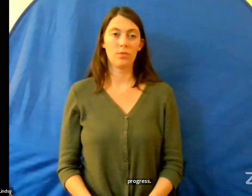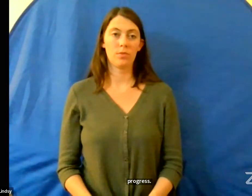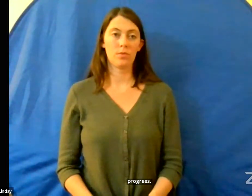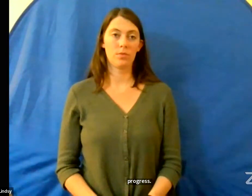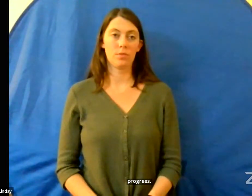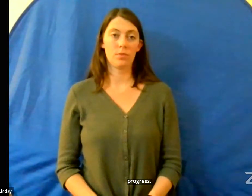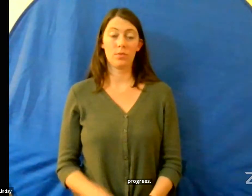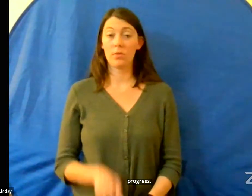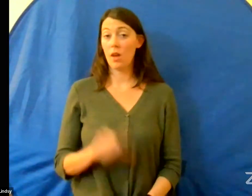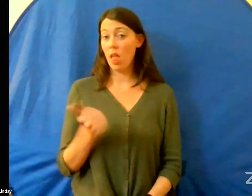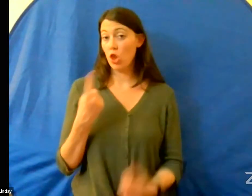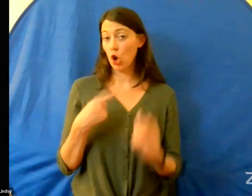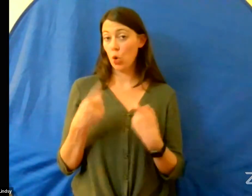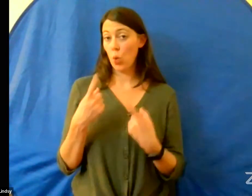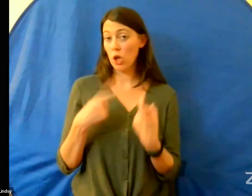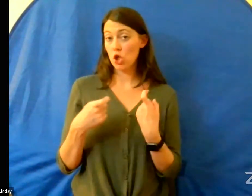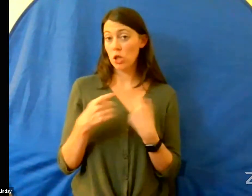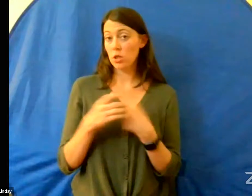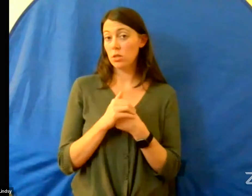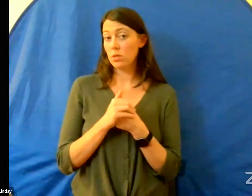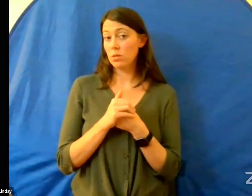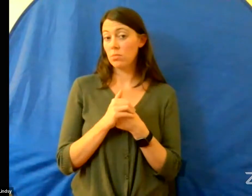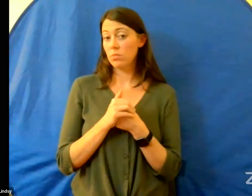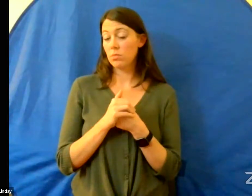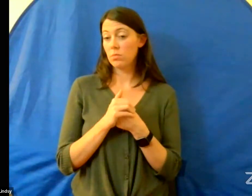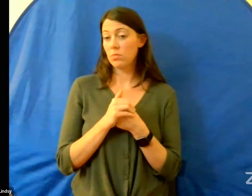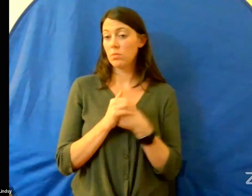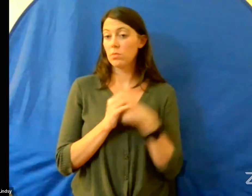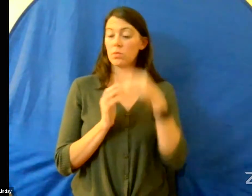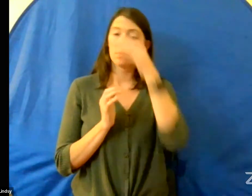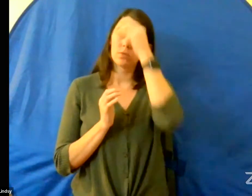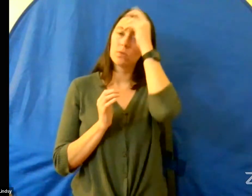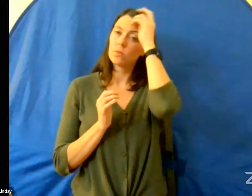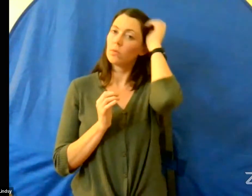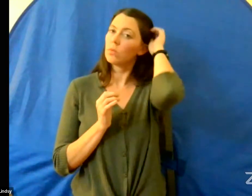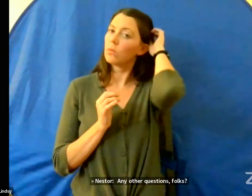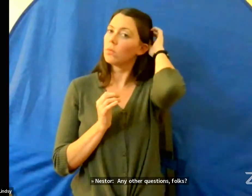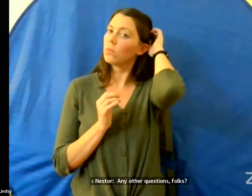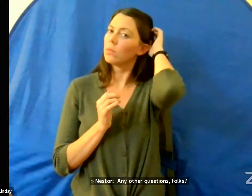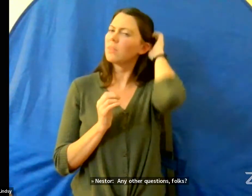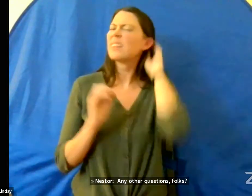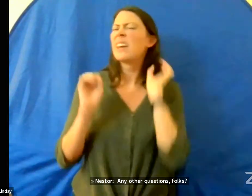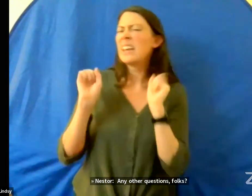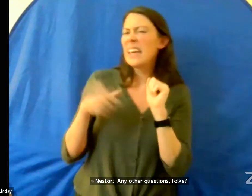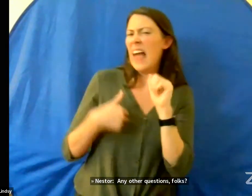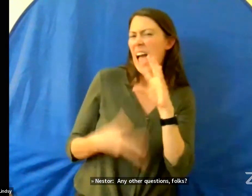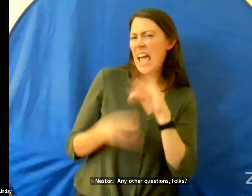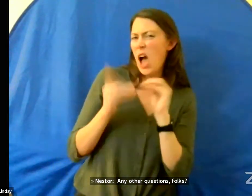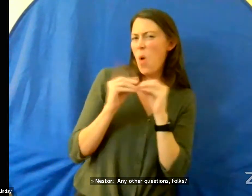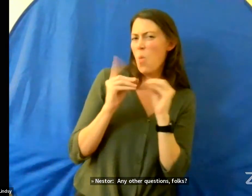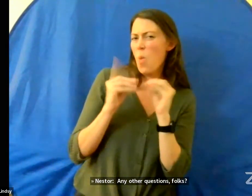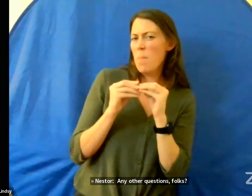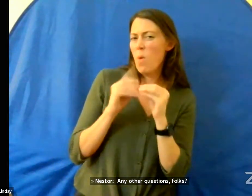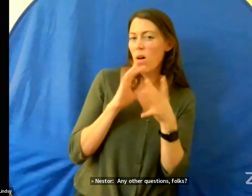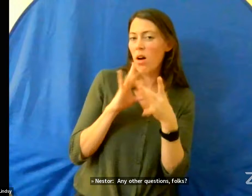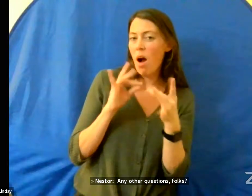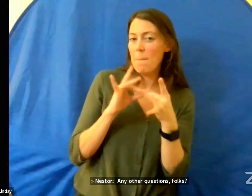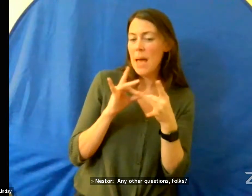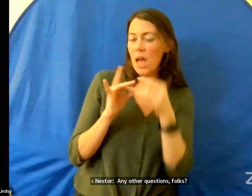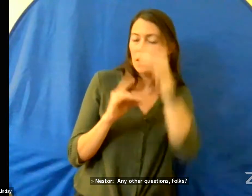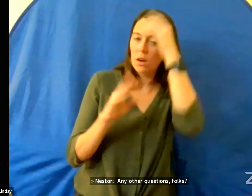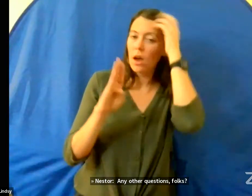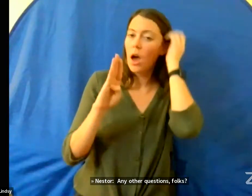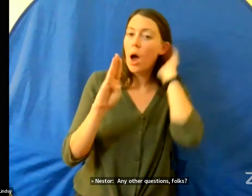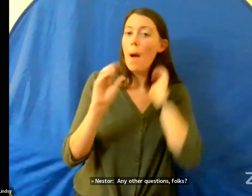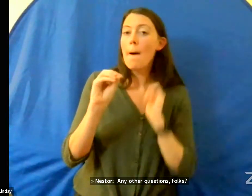Any other questions, folks? And I just add one other thing to that is boosters have opened up a new universe